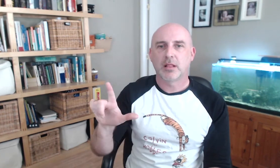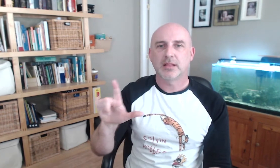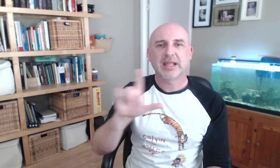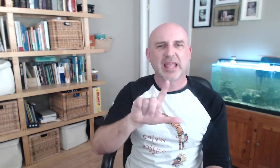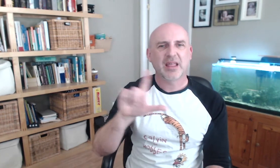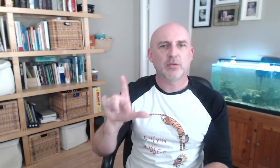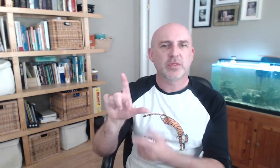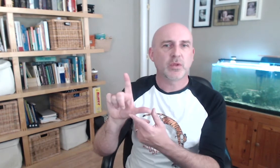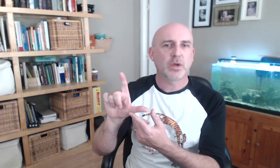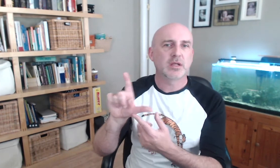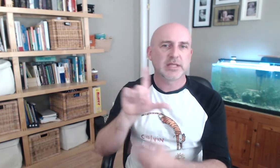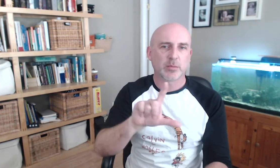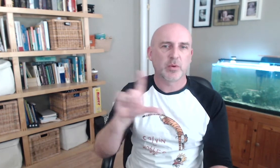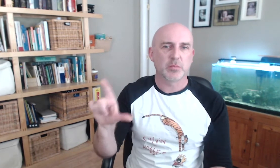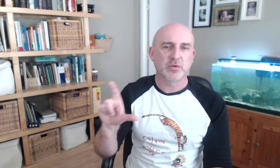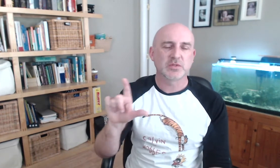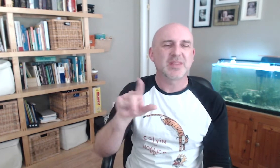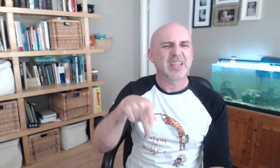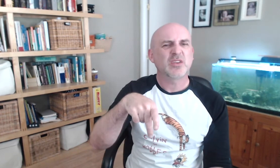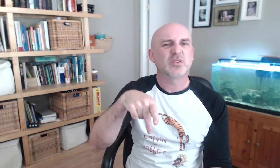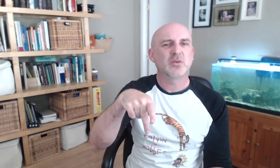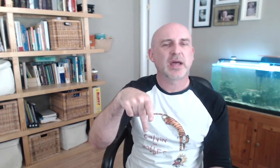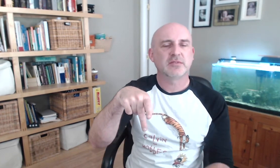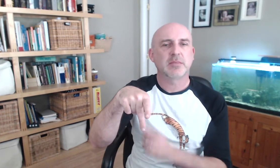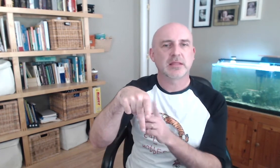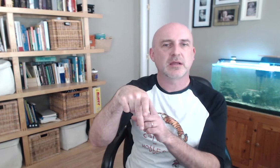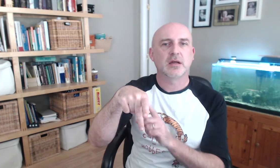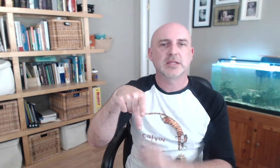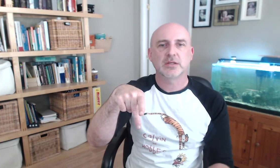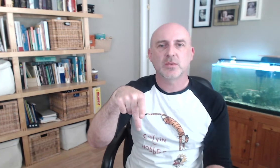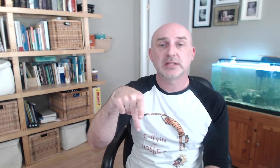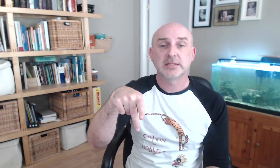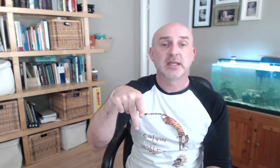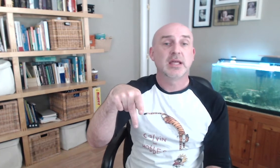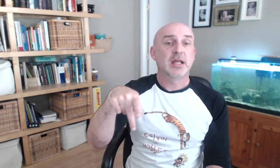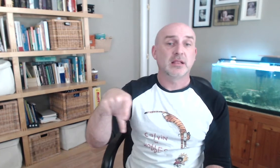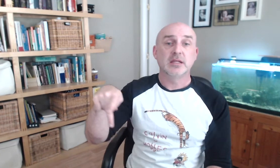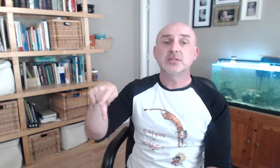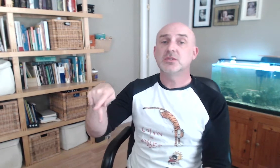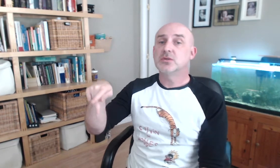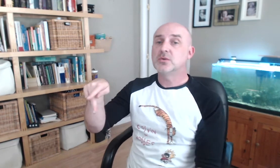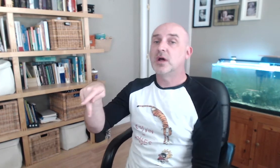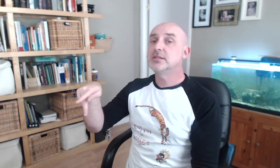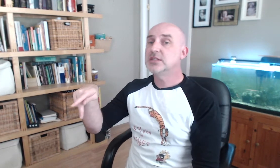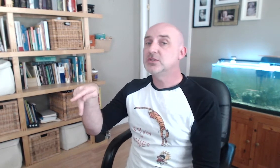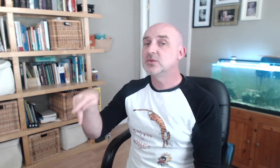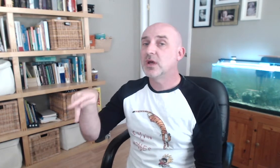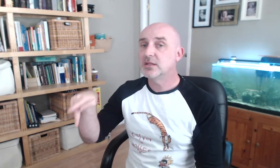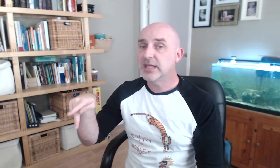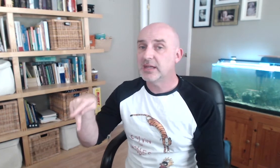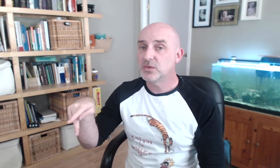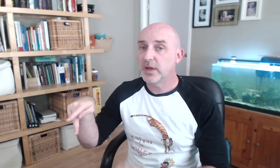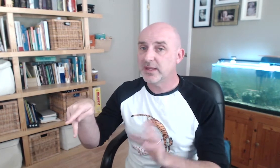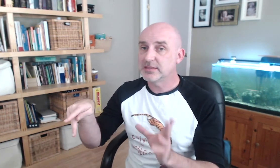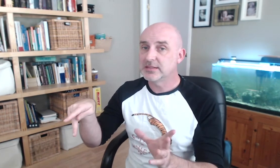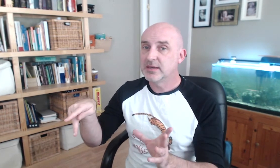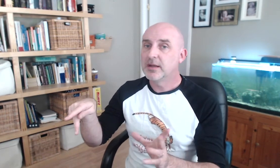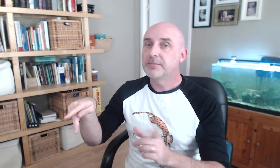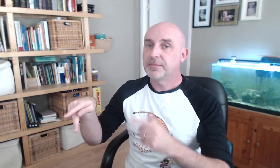Like L with no contact point moves. So I think you do have to make the contact twice. I'll teach you contact twice. I